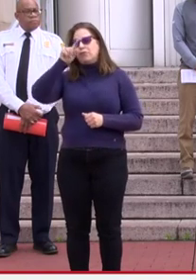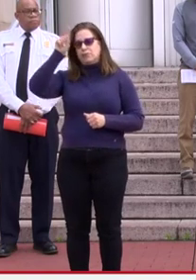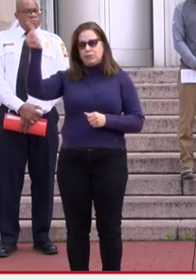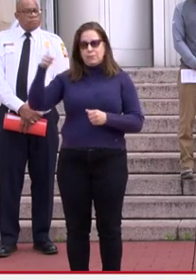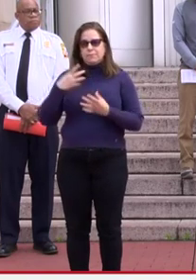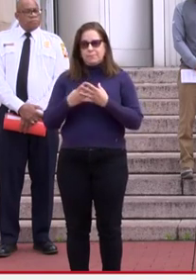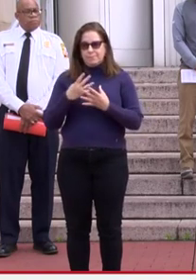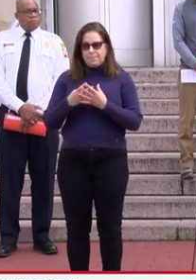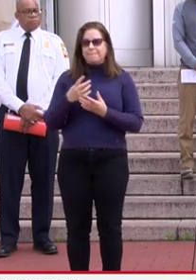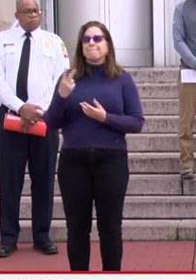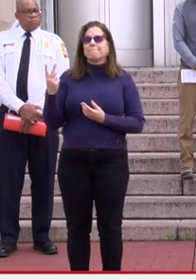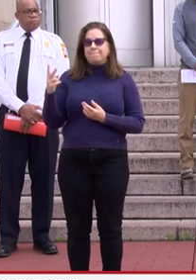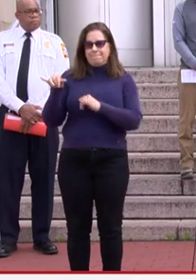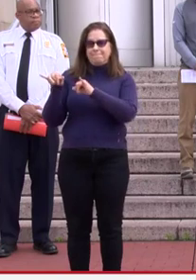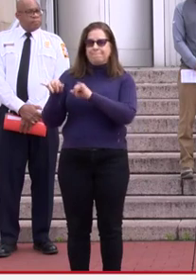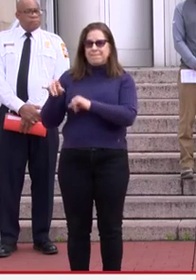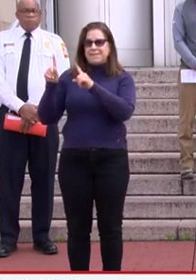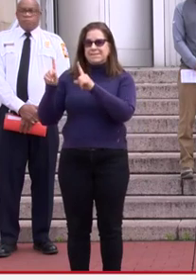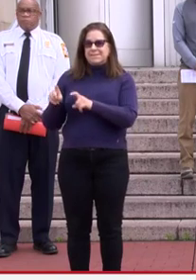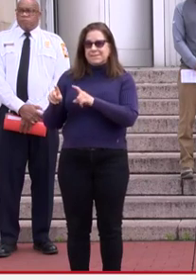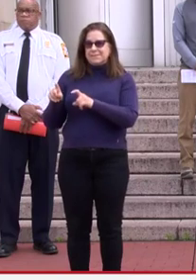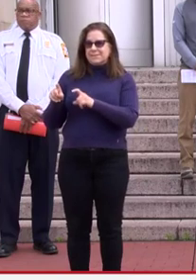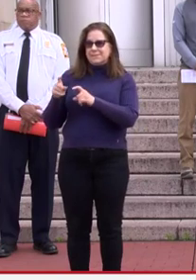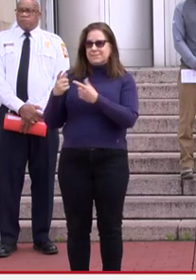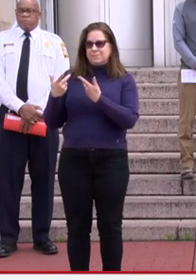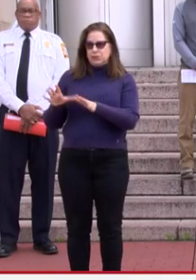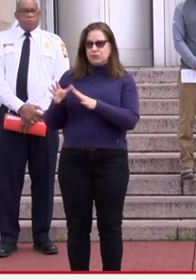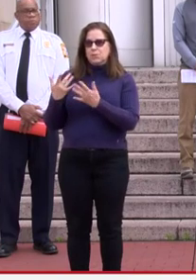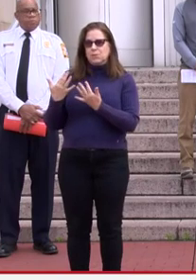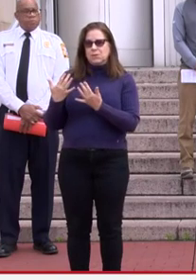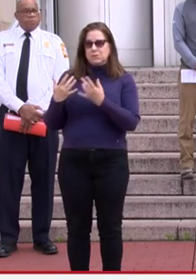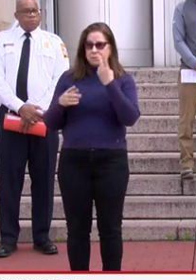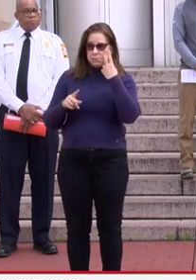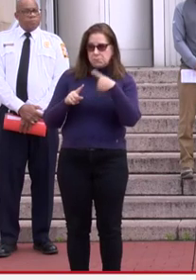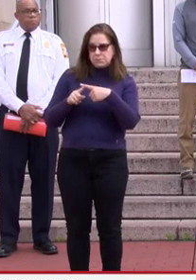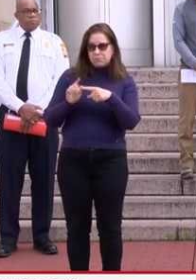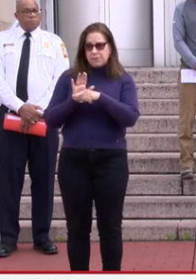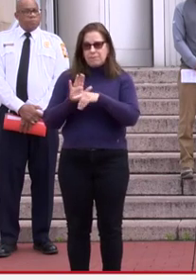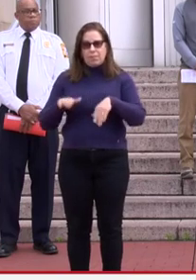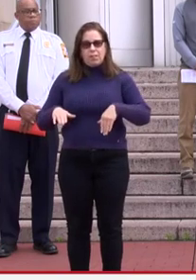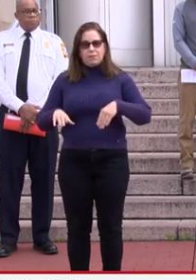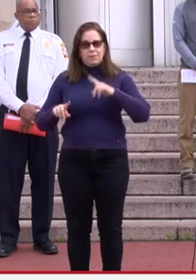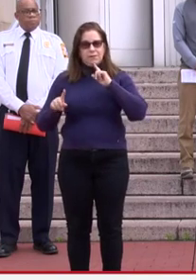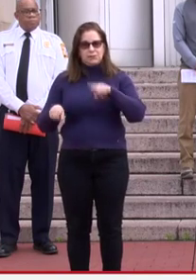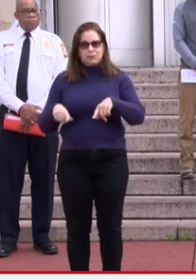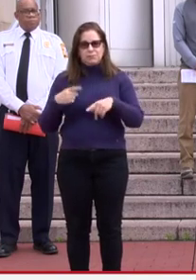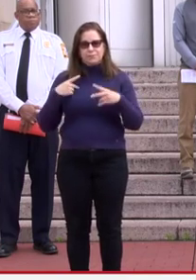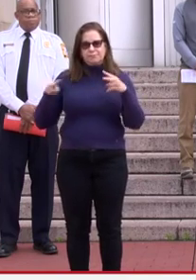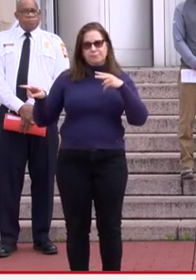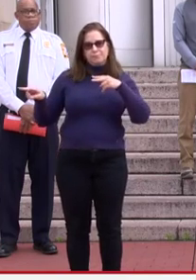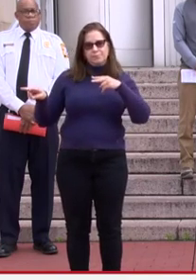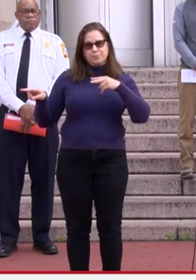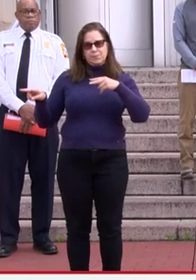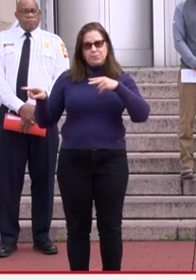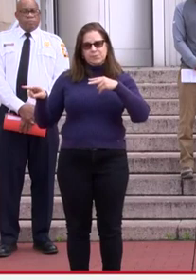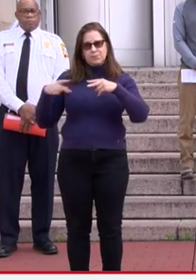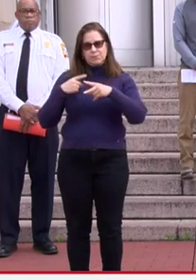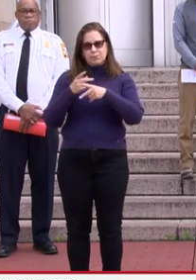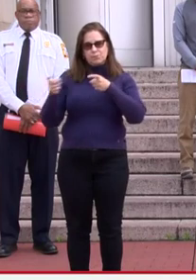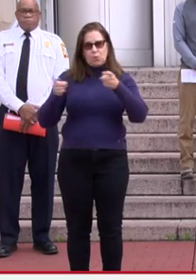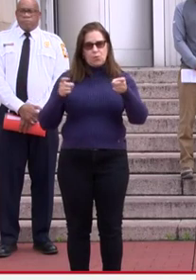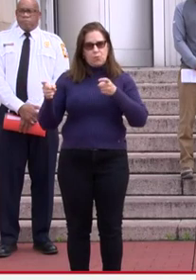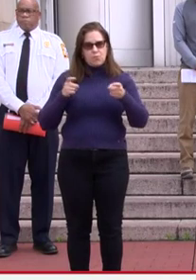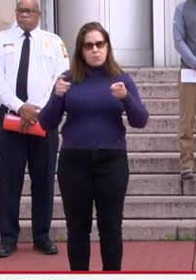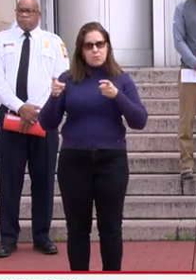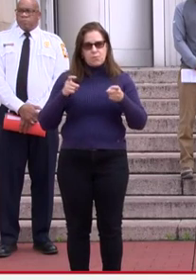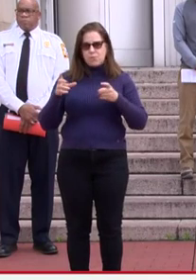has tested, and those results are pending. Out of an abundance of caution, both those cellmates are also in their own area and